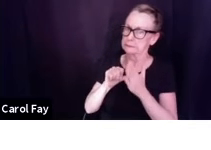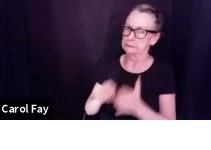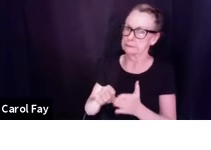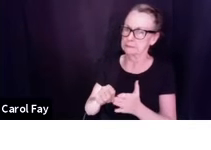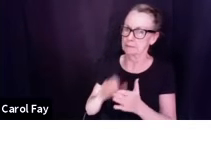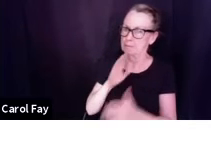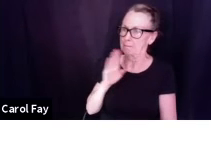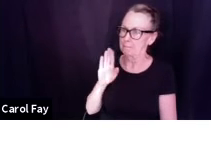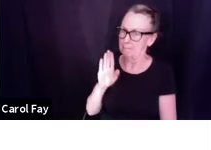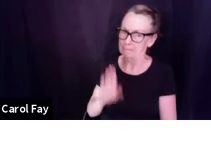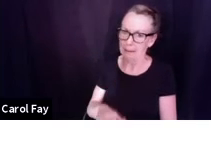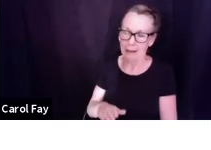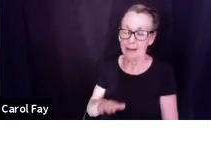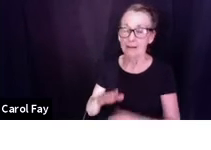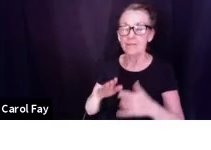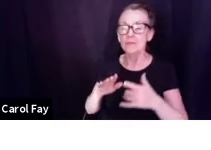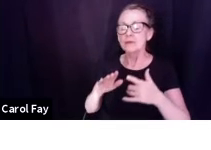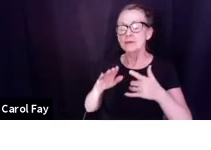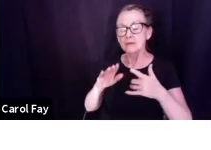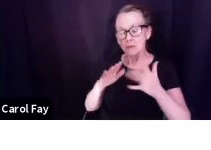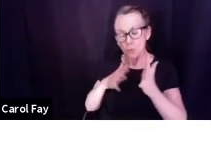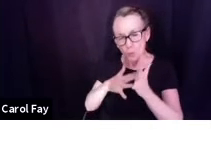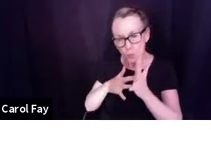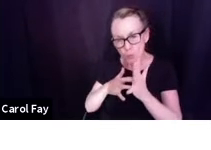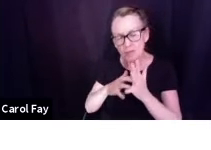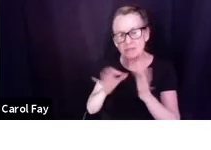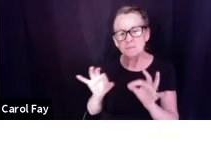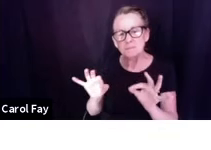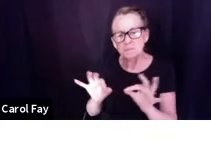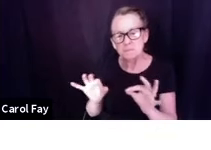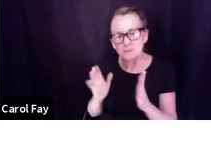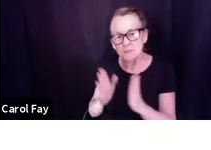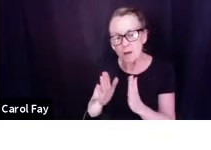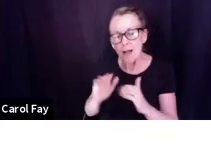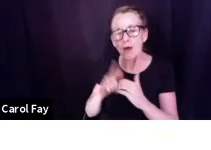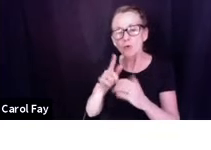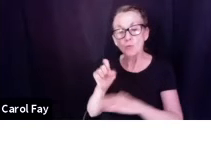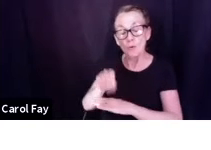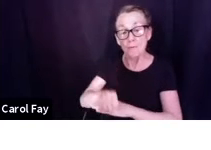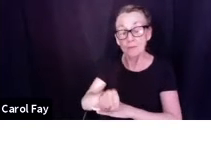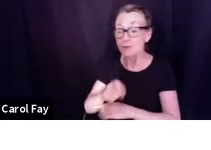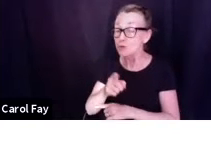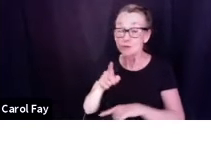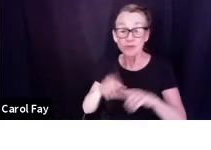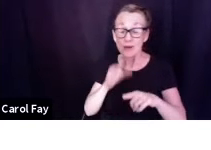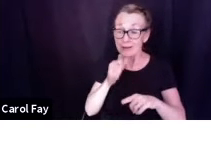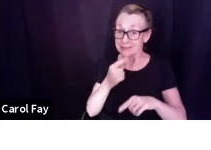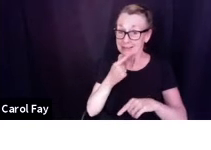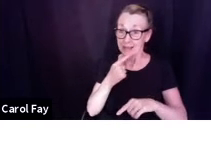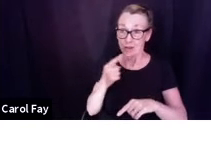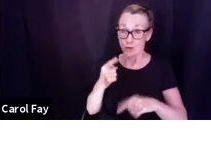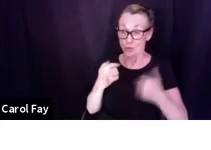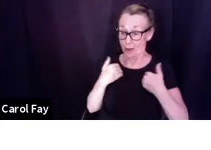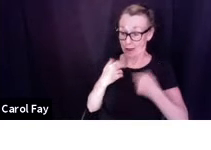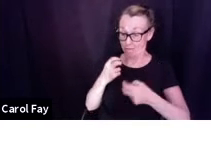involves a skill the company requires. For example, you wouldn't say that you have problems talking to people when you're applying for a